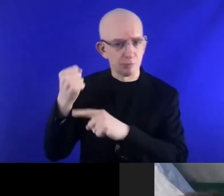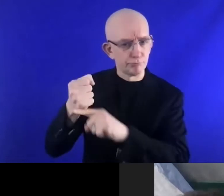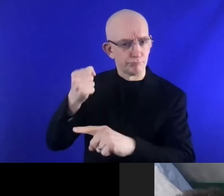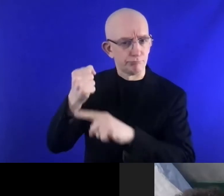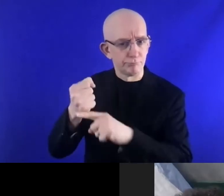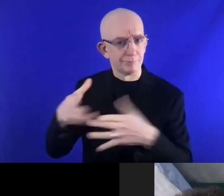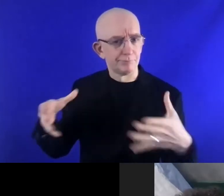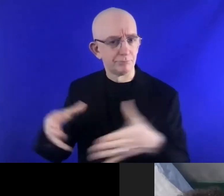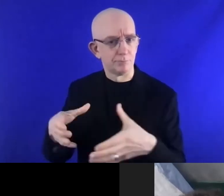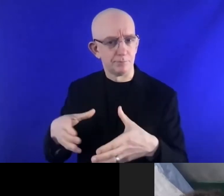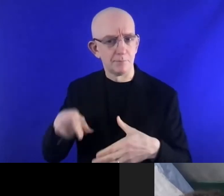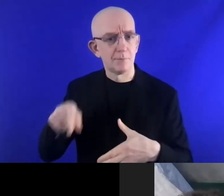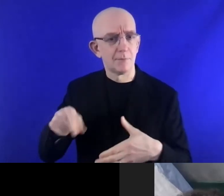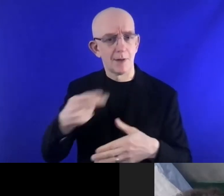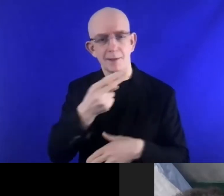Befrienders.